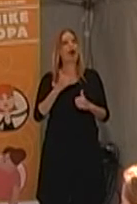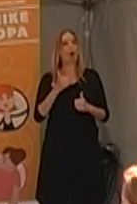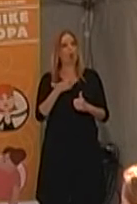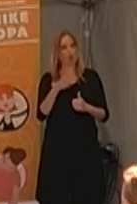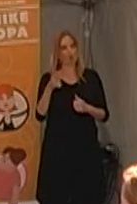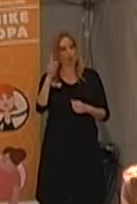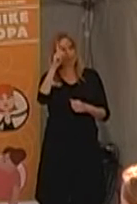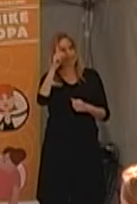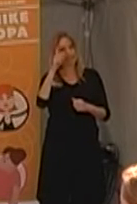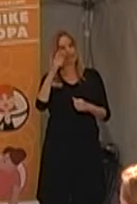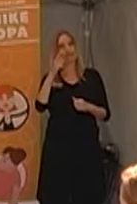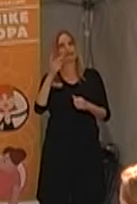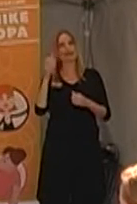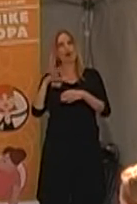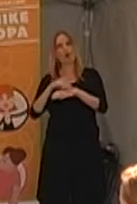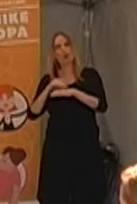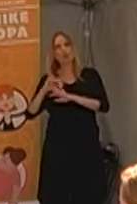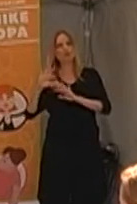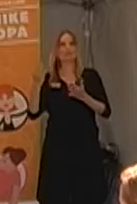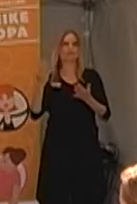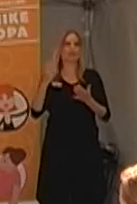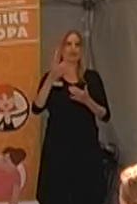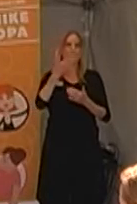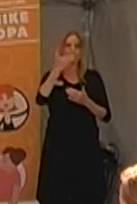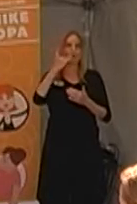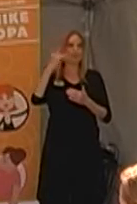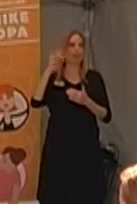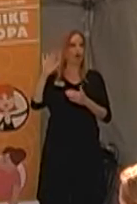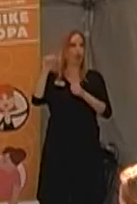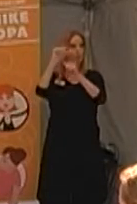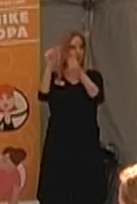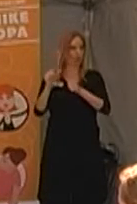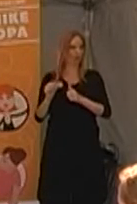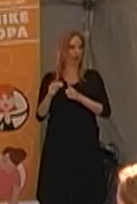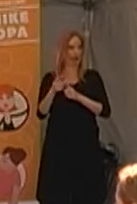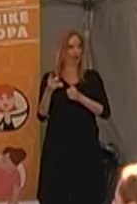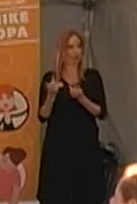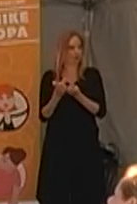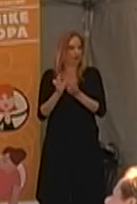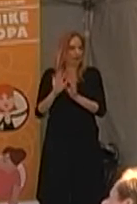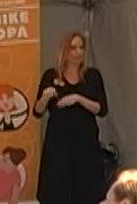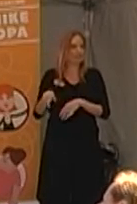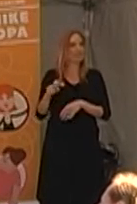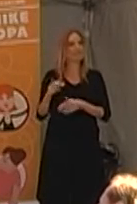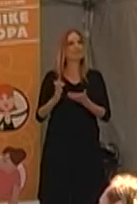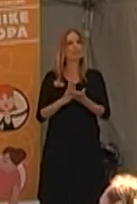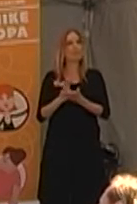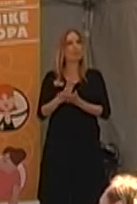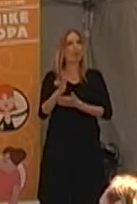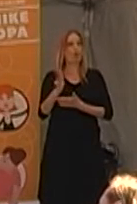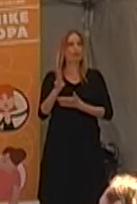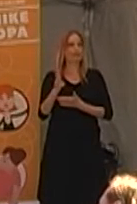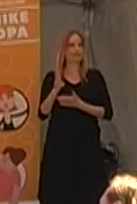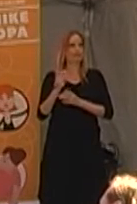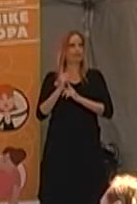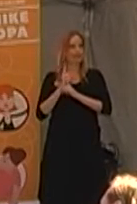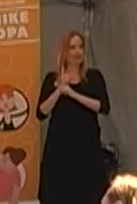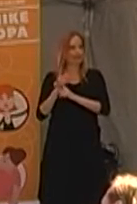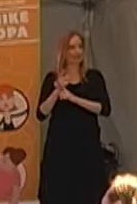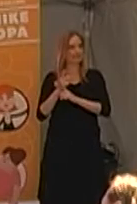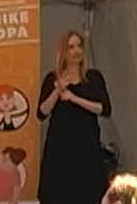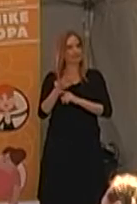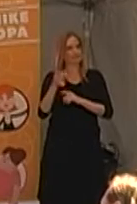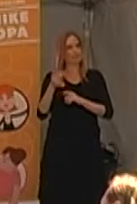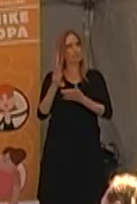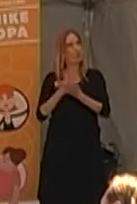Swedish or Nordic model, or whatever you call it, and in a political sense, they are created